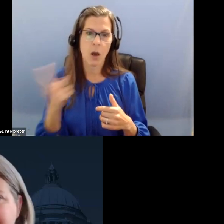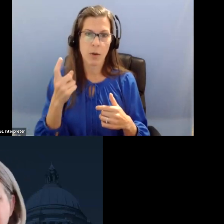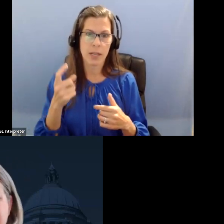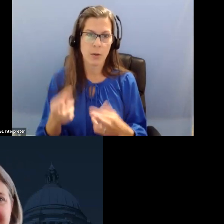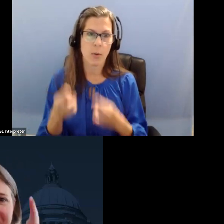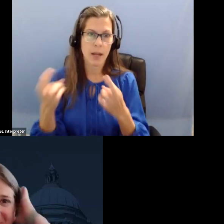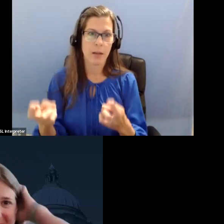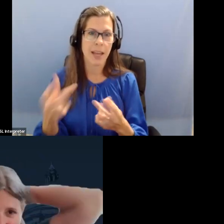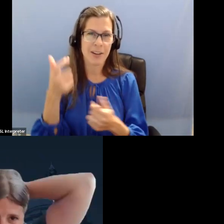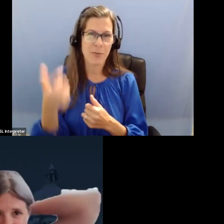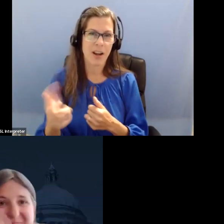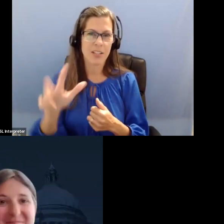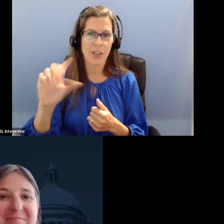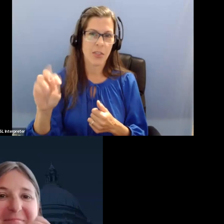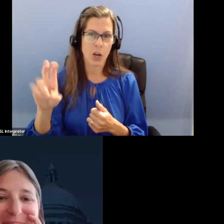Rock.